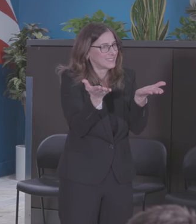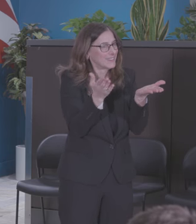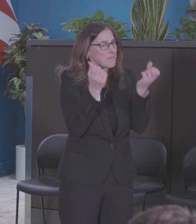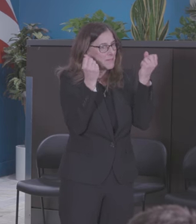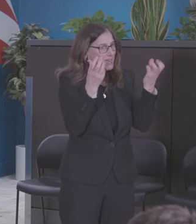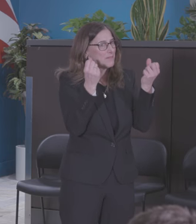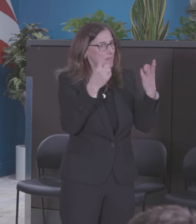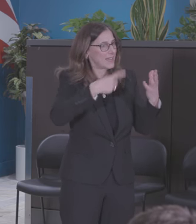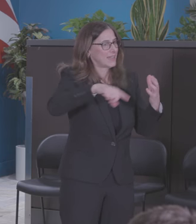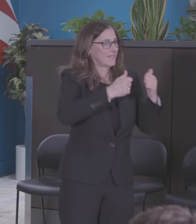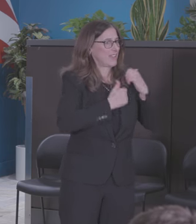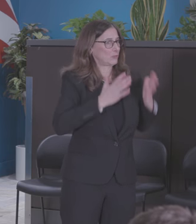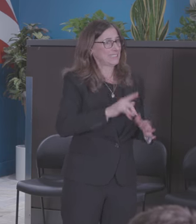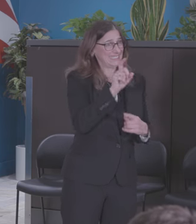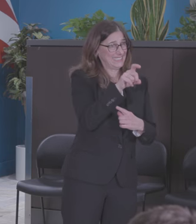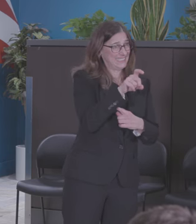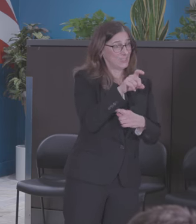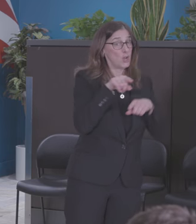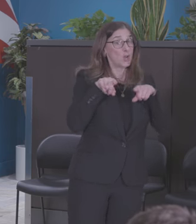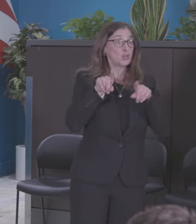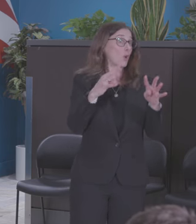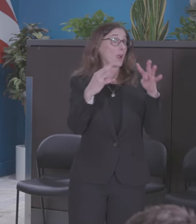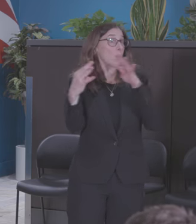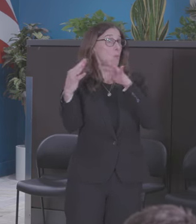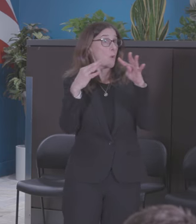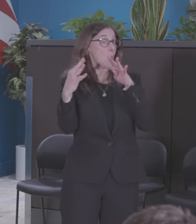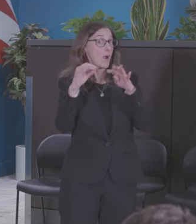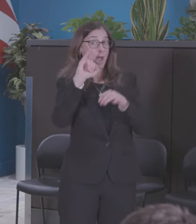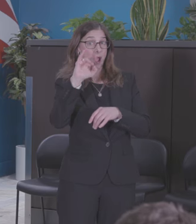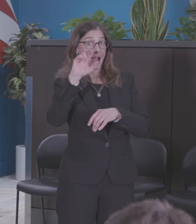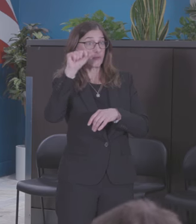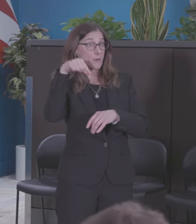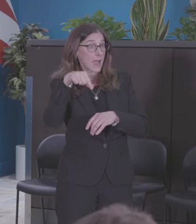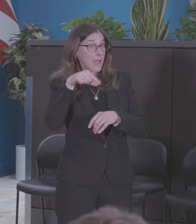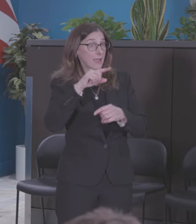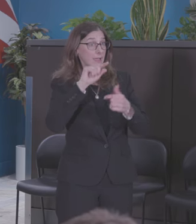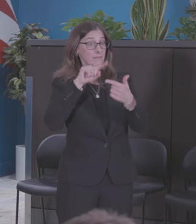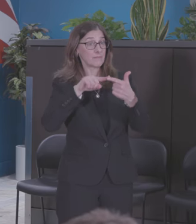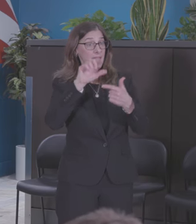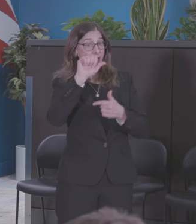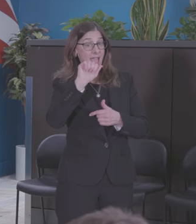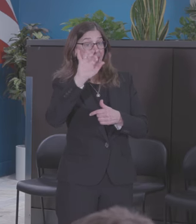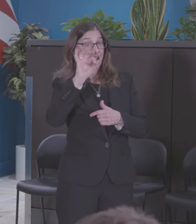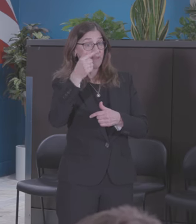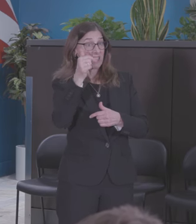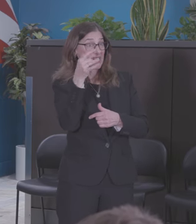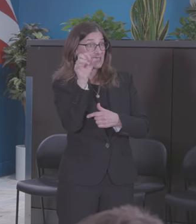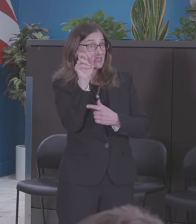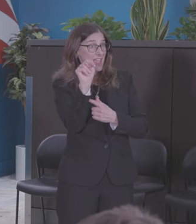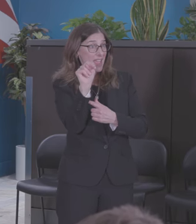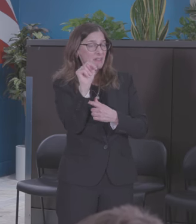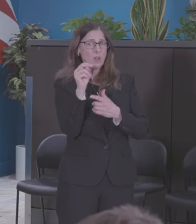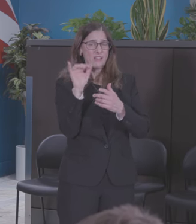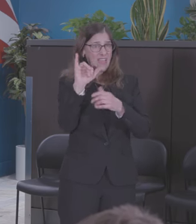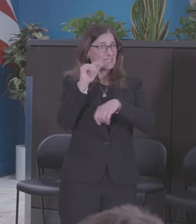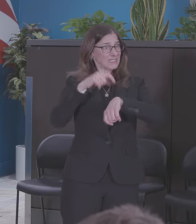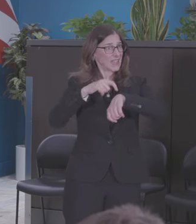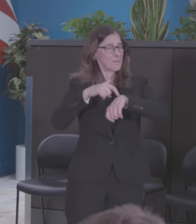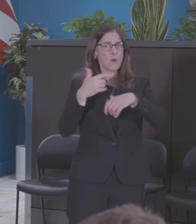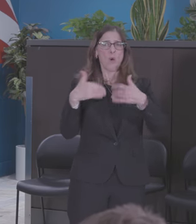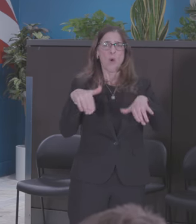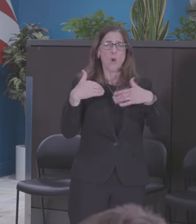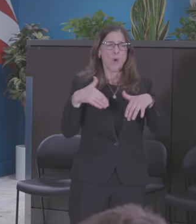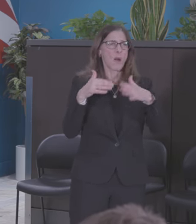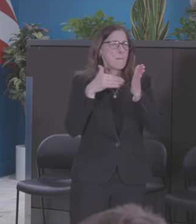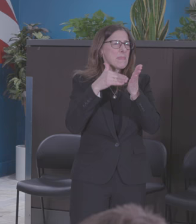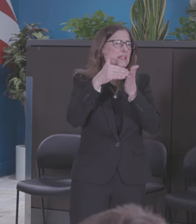service in Iraq and Afghanistan that was unprecedented, where we had millions of veterans from across